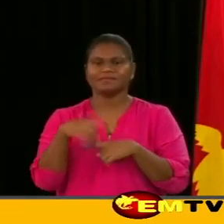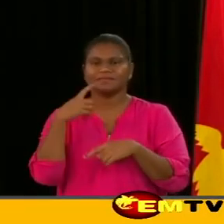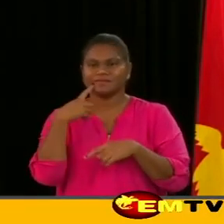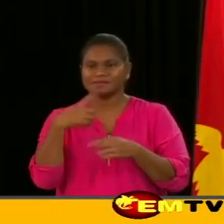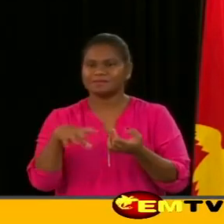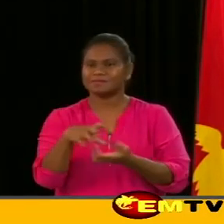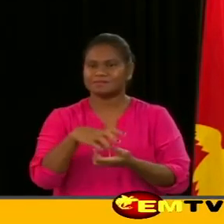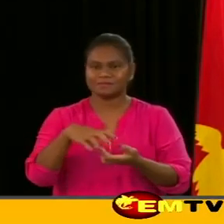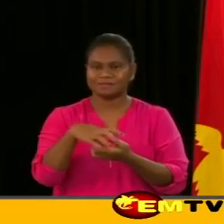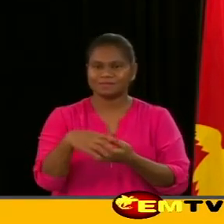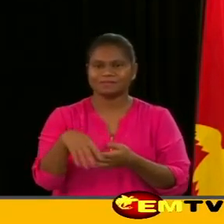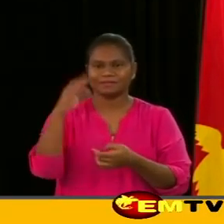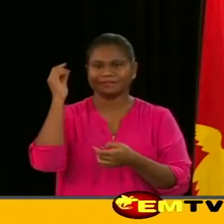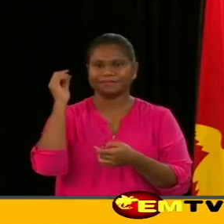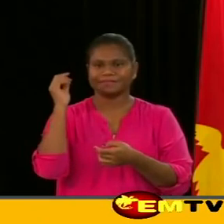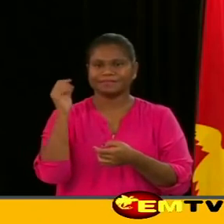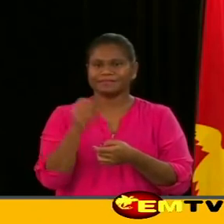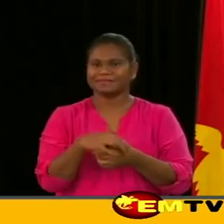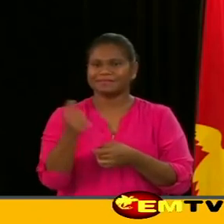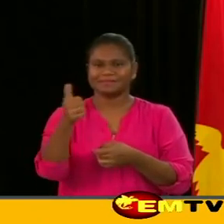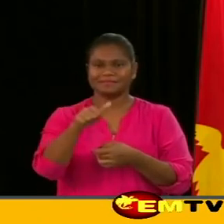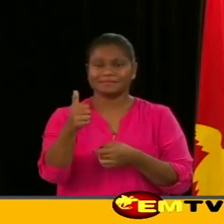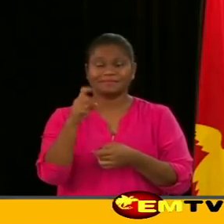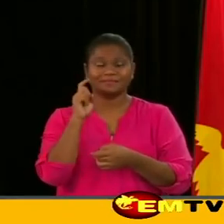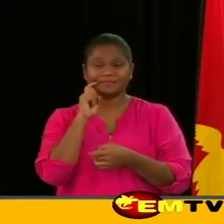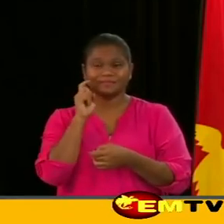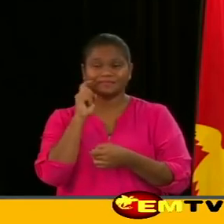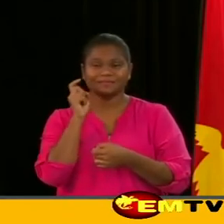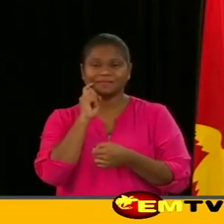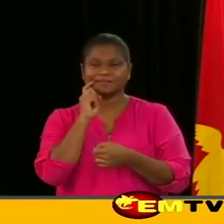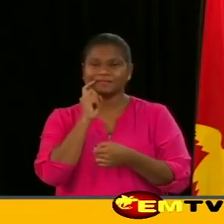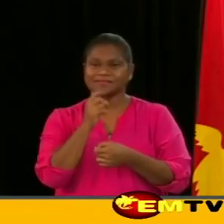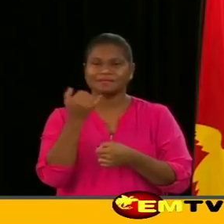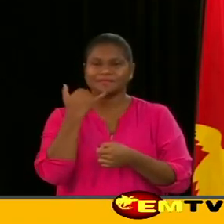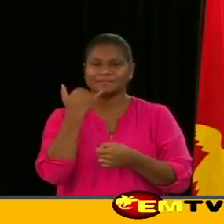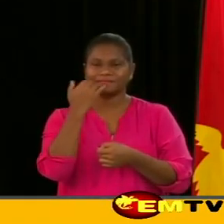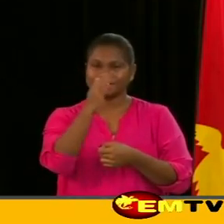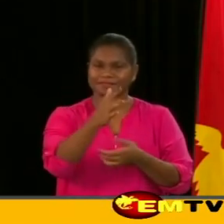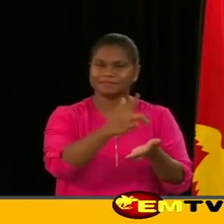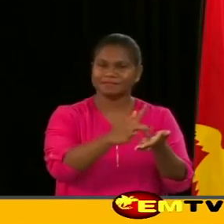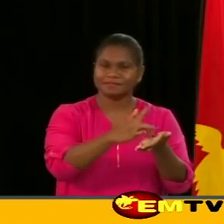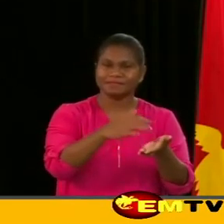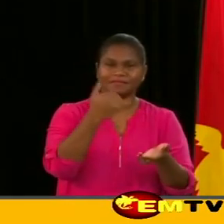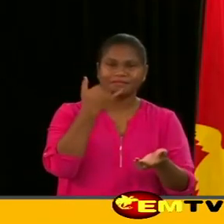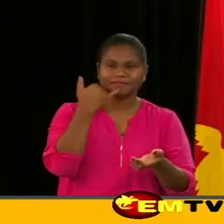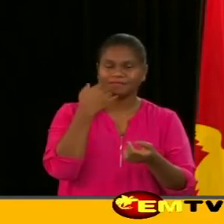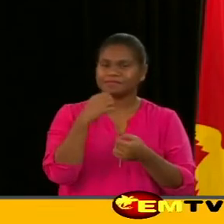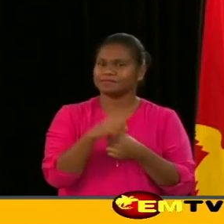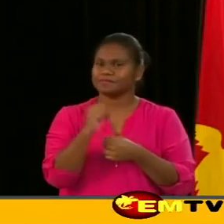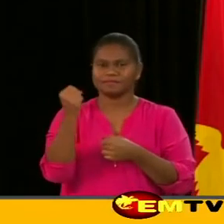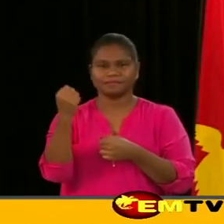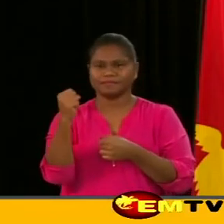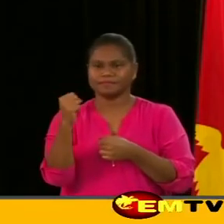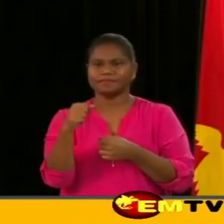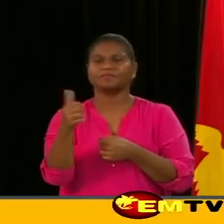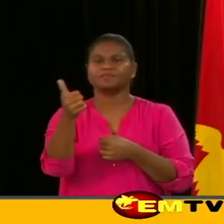unintelligent words and asking very unintelligent questions. Please utilize the number. It's for the safety